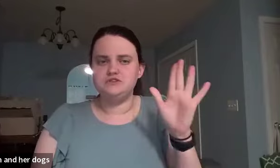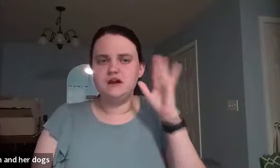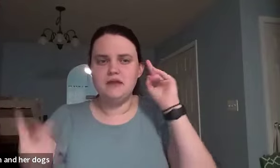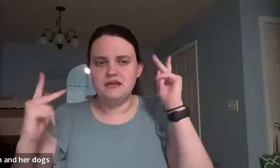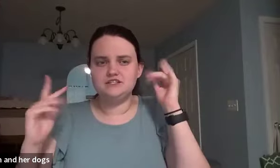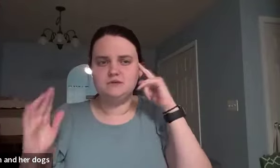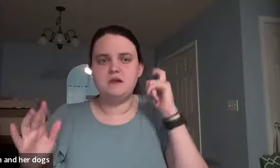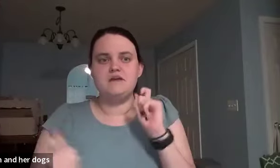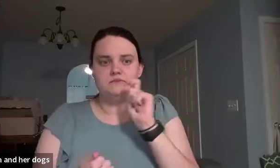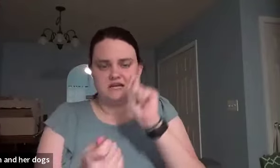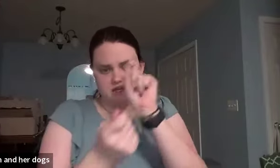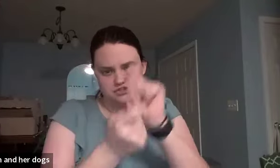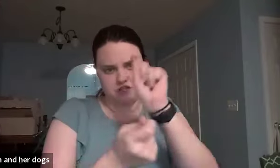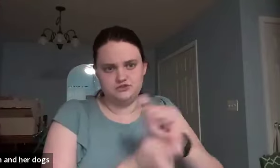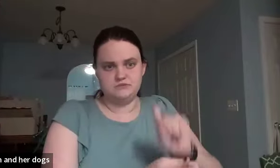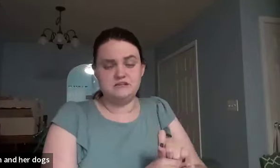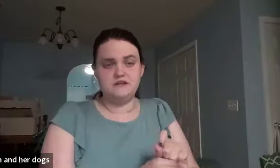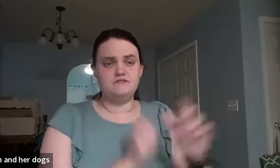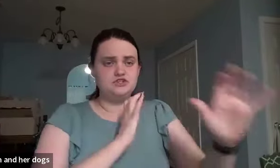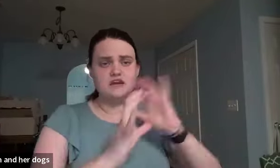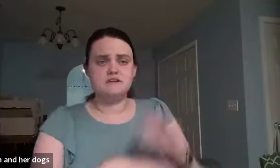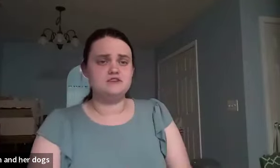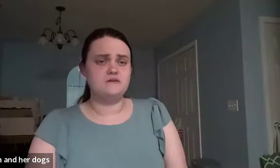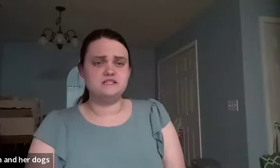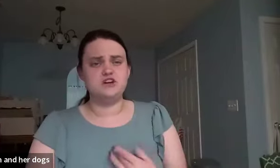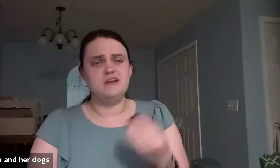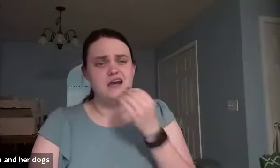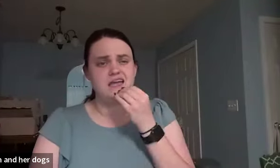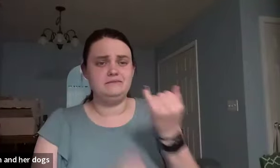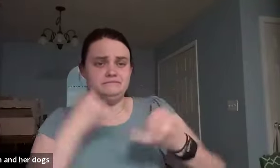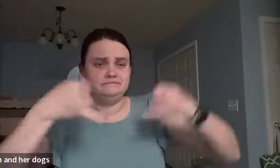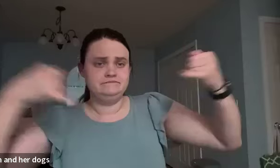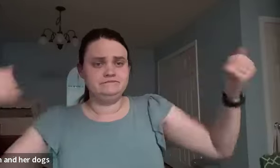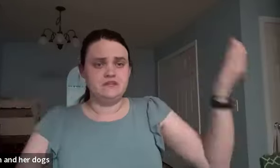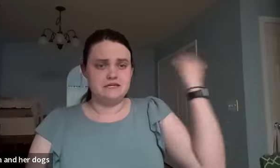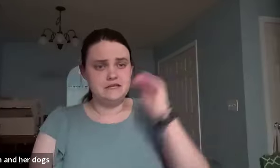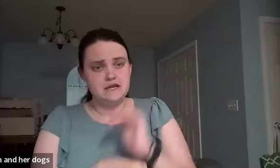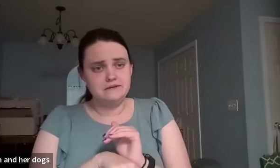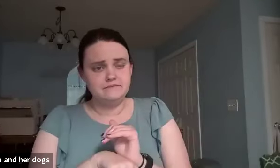do not panic too much about having to be extra specific. If you're just having a natural conversation, oh yeah, I ate last night.